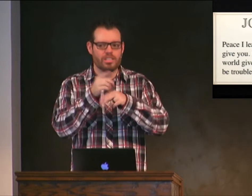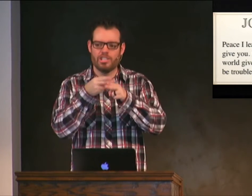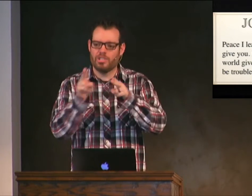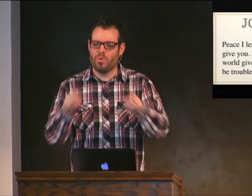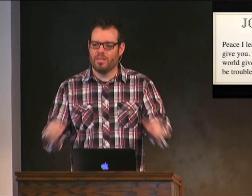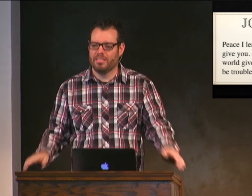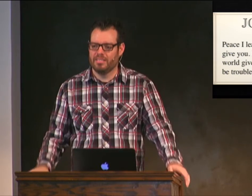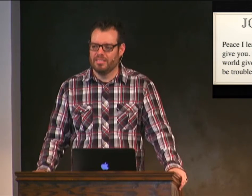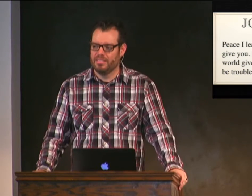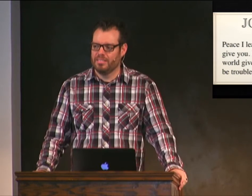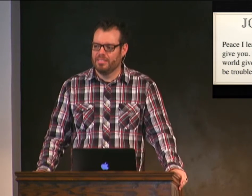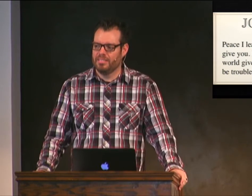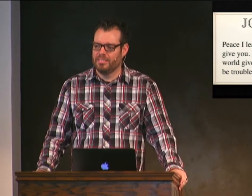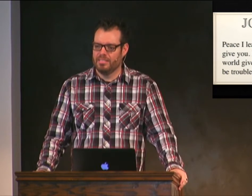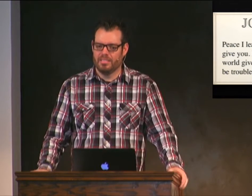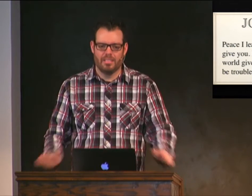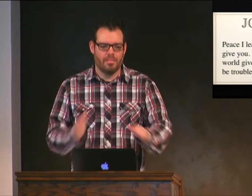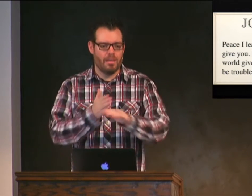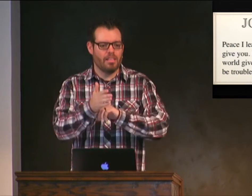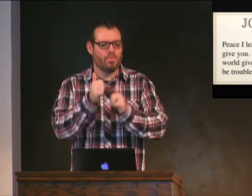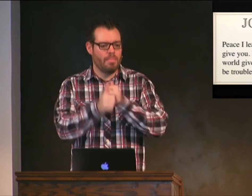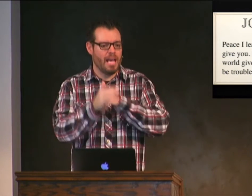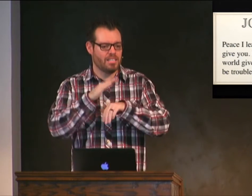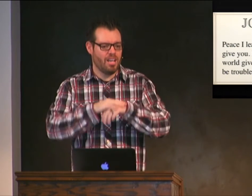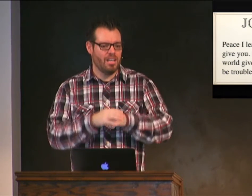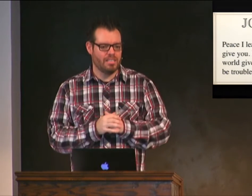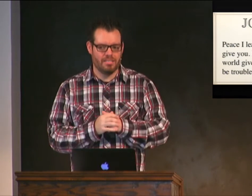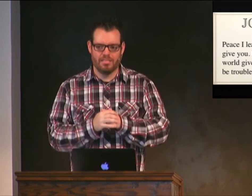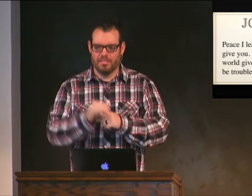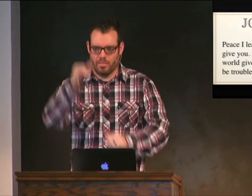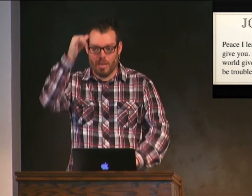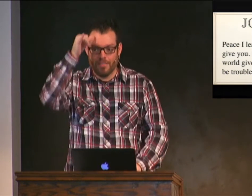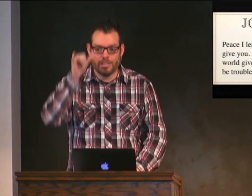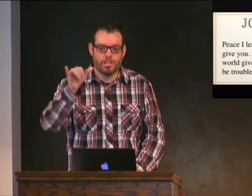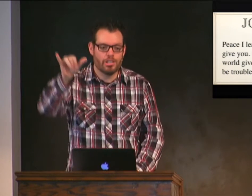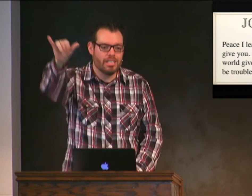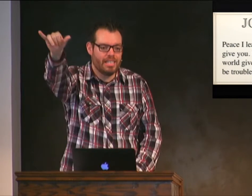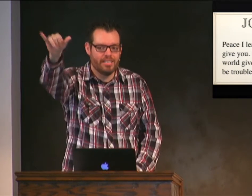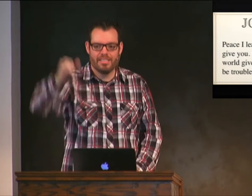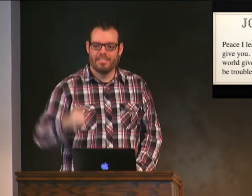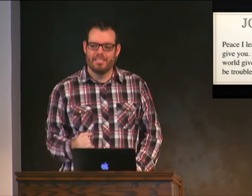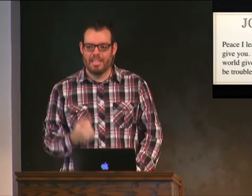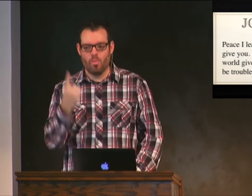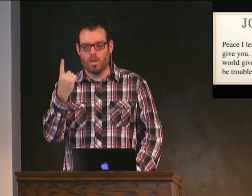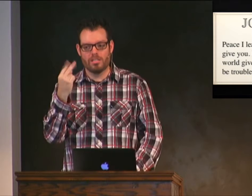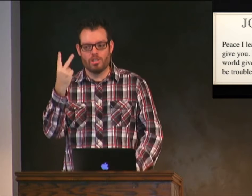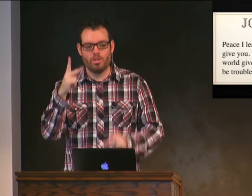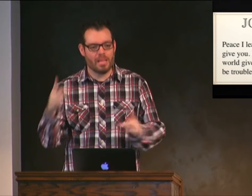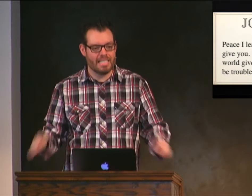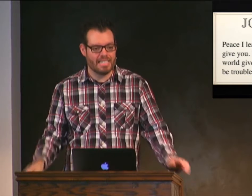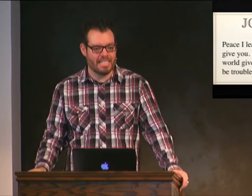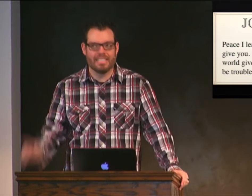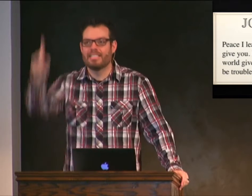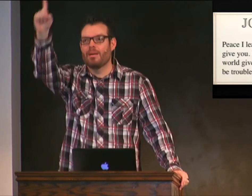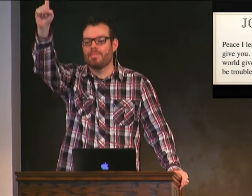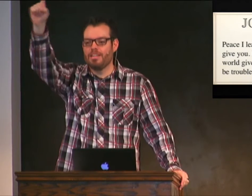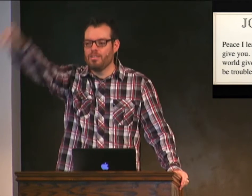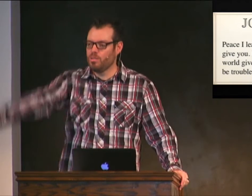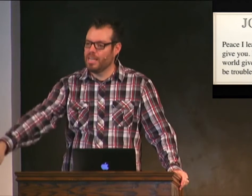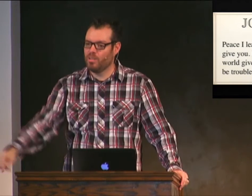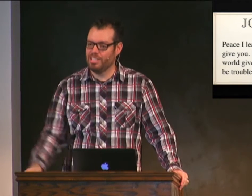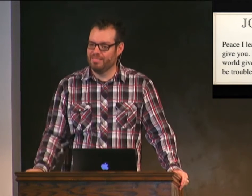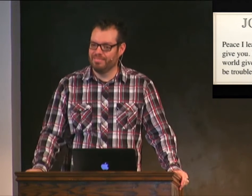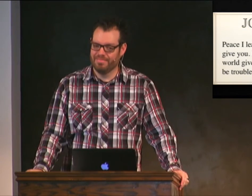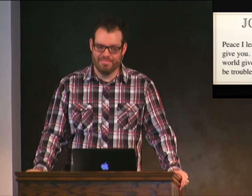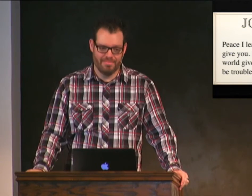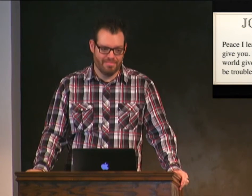Life on earth is short. But after we pass on, we have eternity in one of the two places, up there